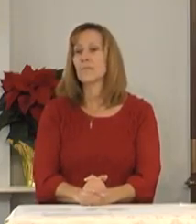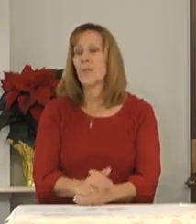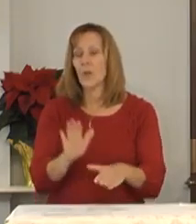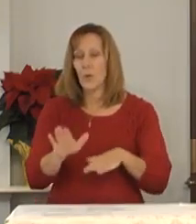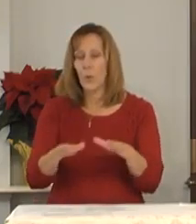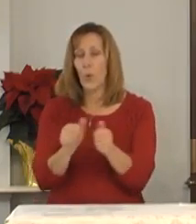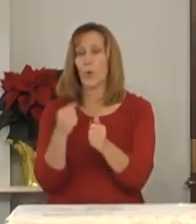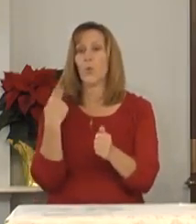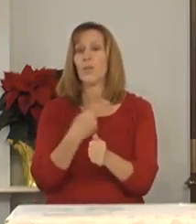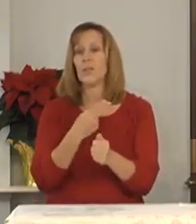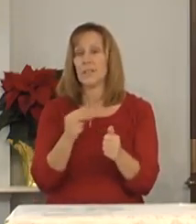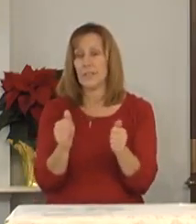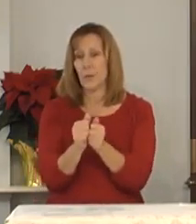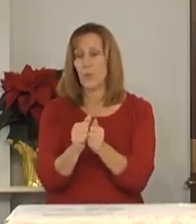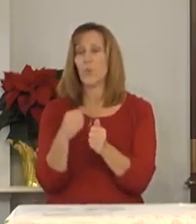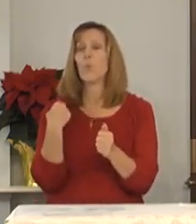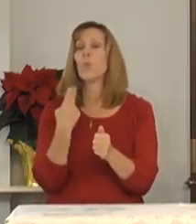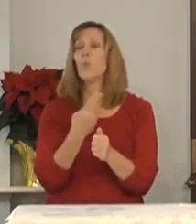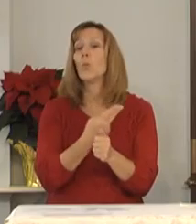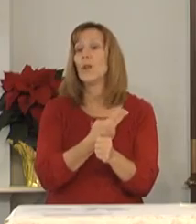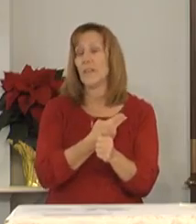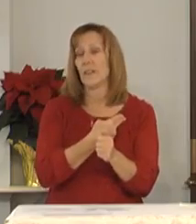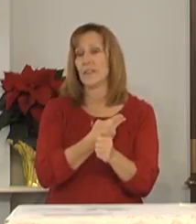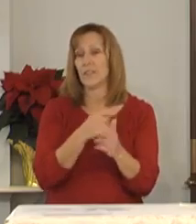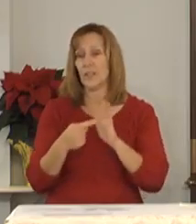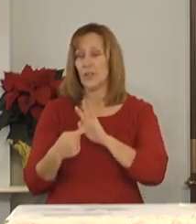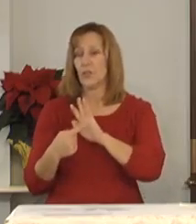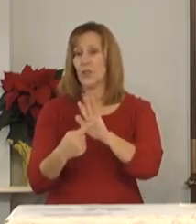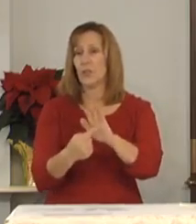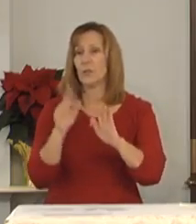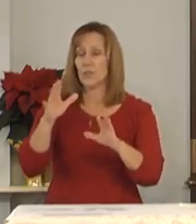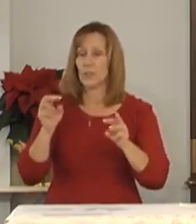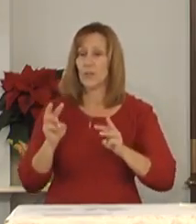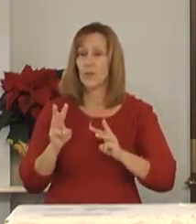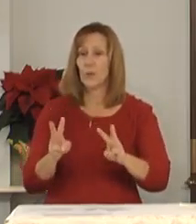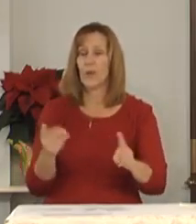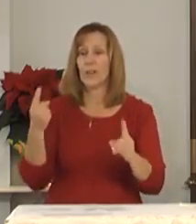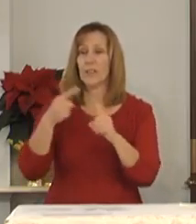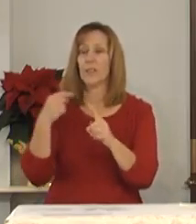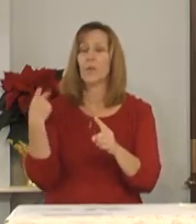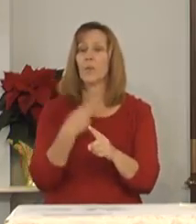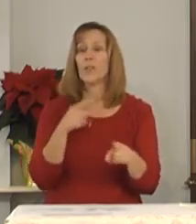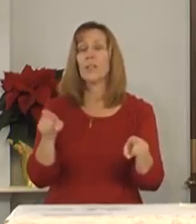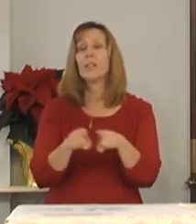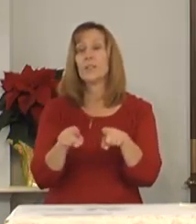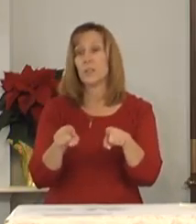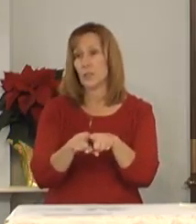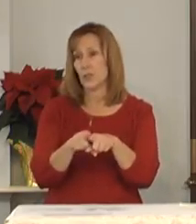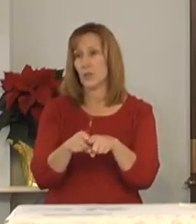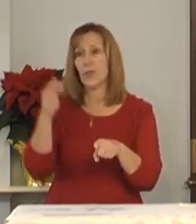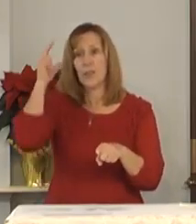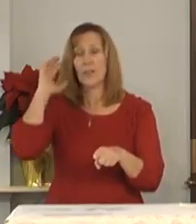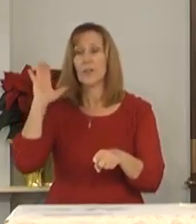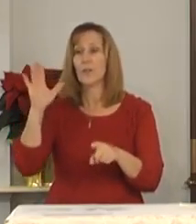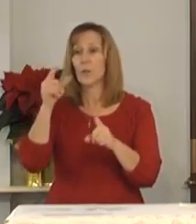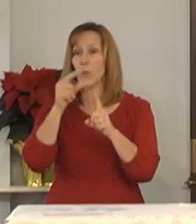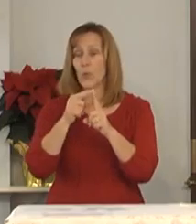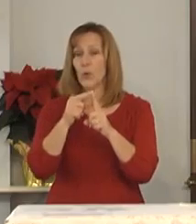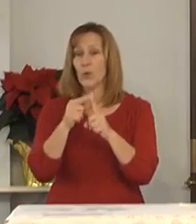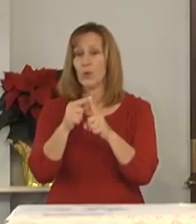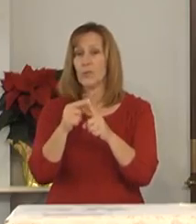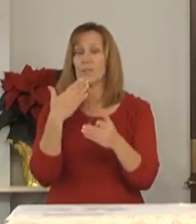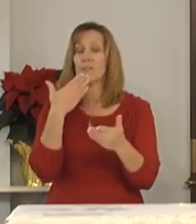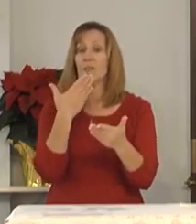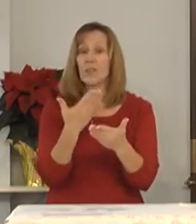Walk with us and among us. Show us your way until we too hear your words,